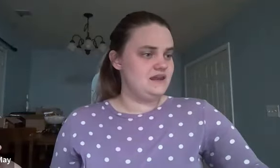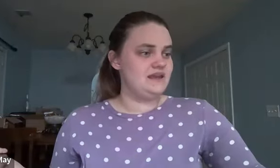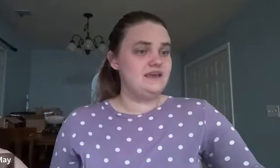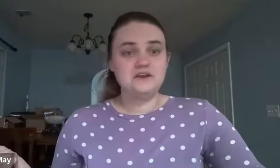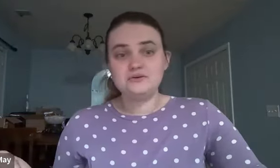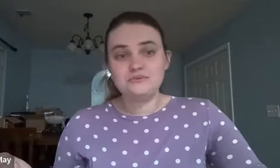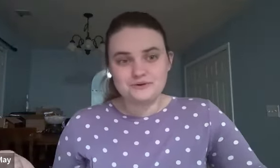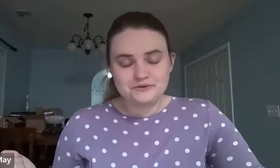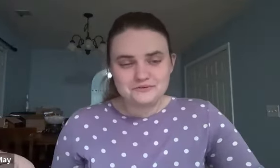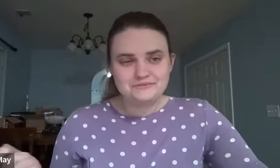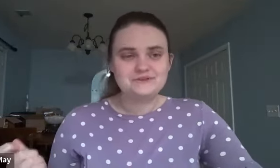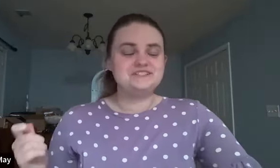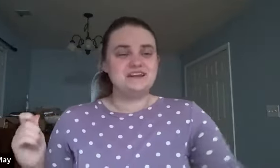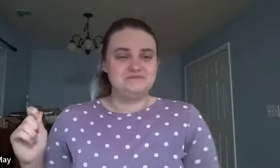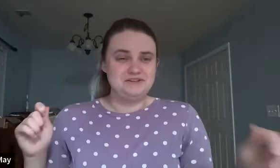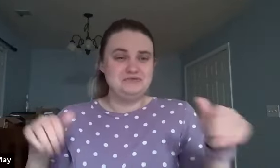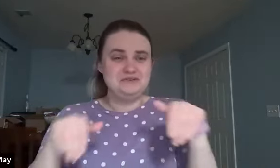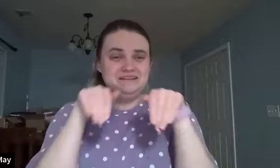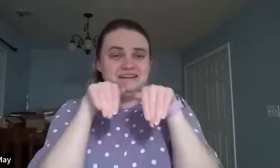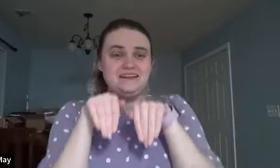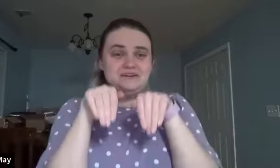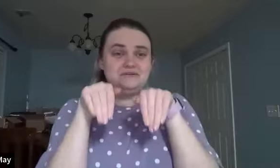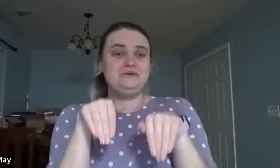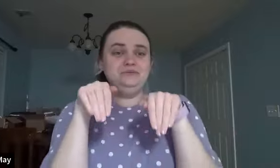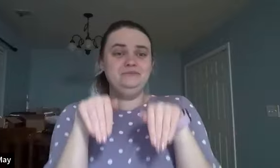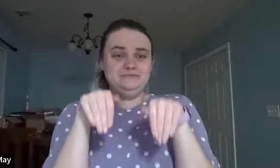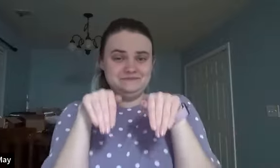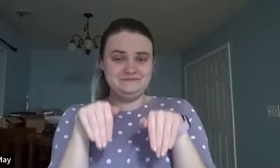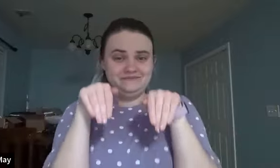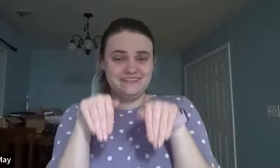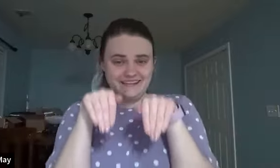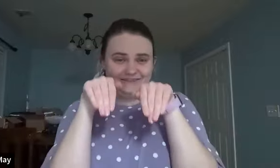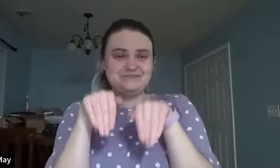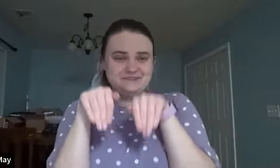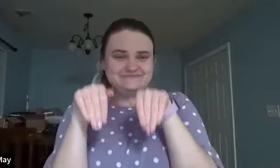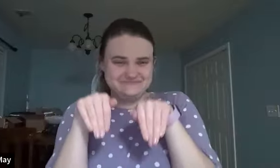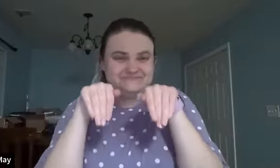Then kangaroo, which is kind of a cute one. Kangaroo. Kangaroo.